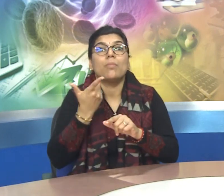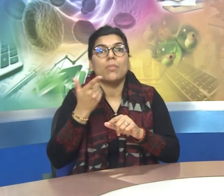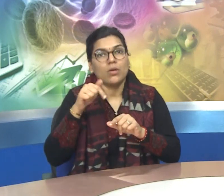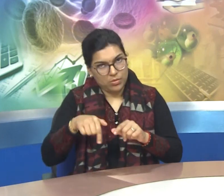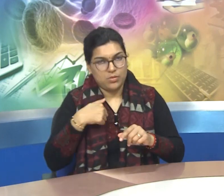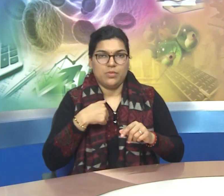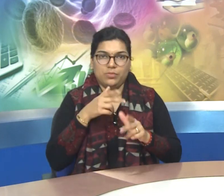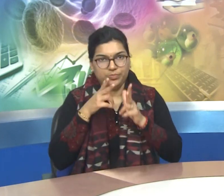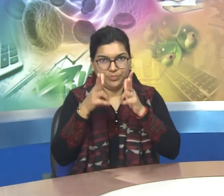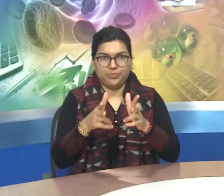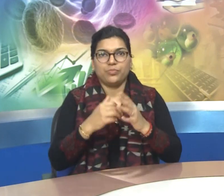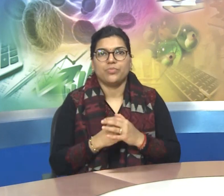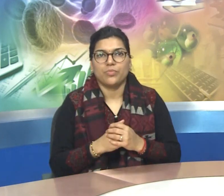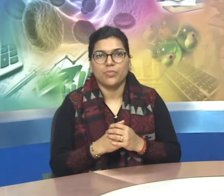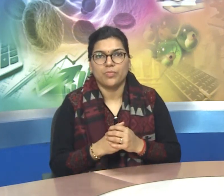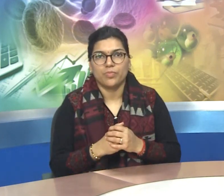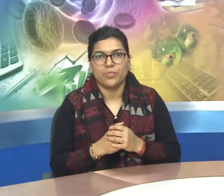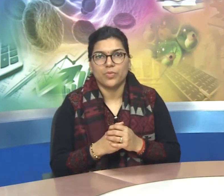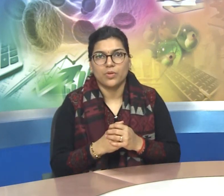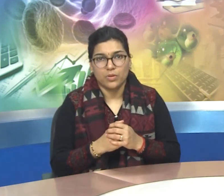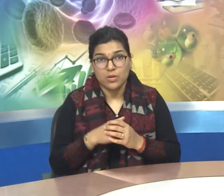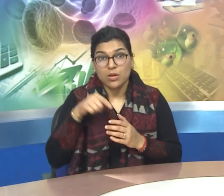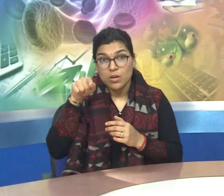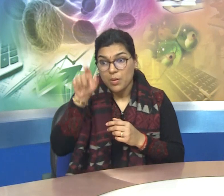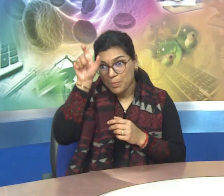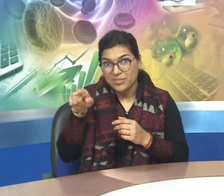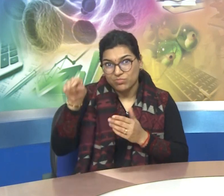Let us now understand the biographical information sources.